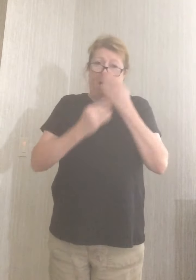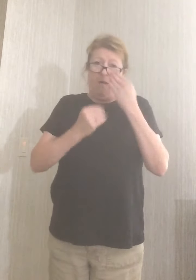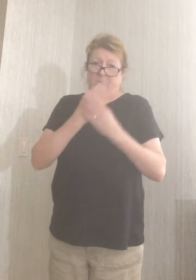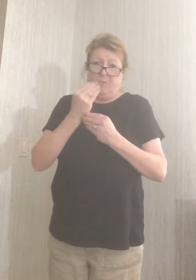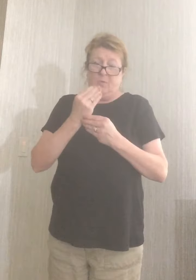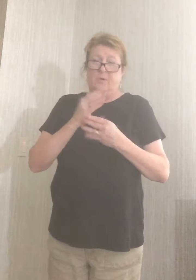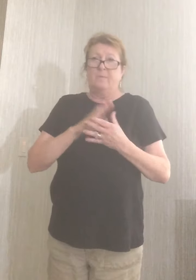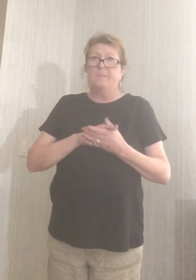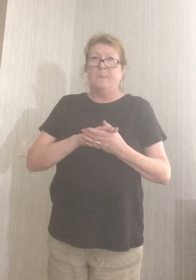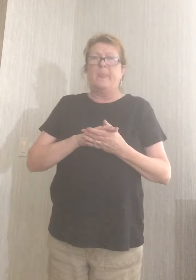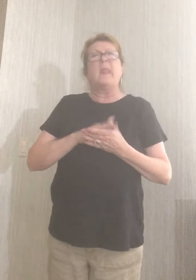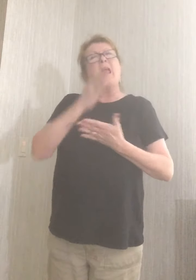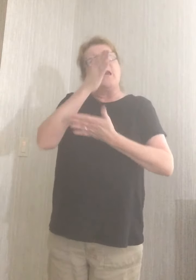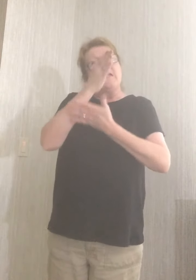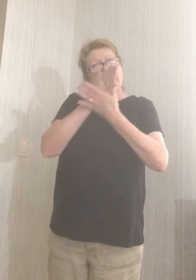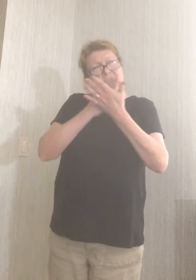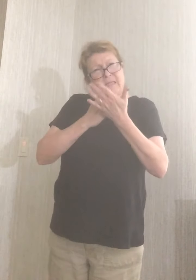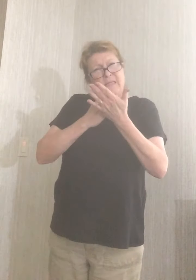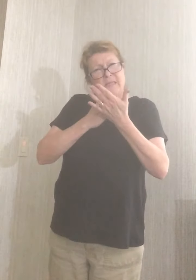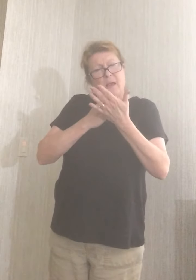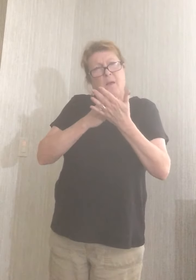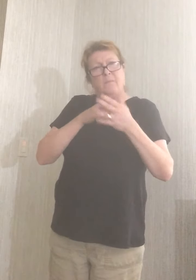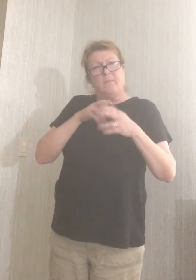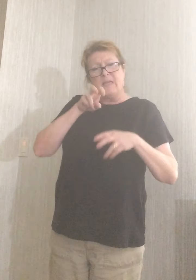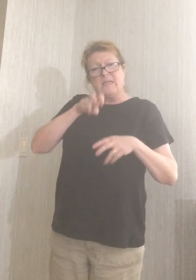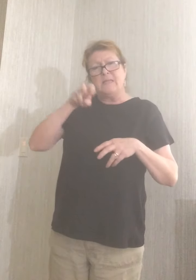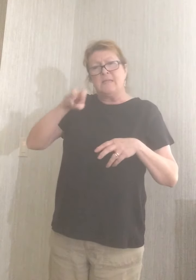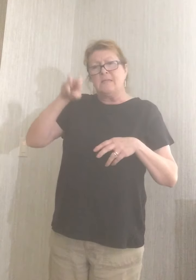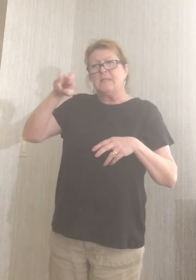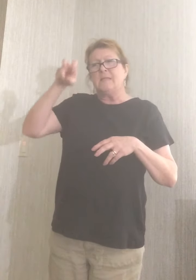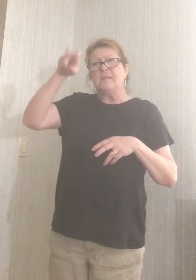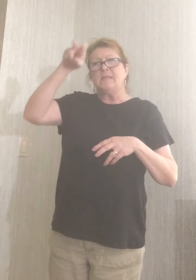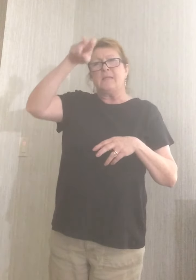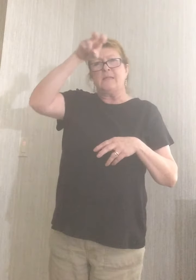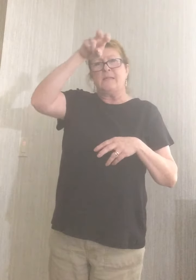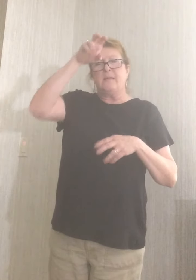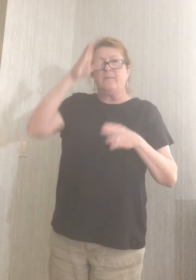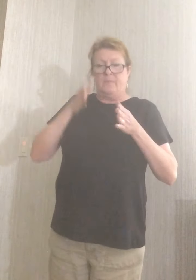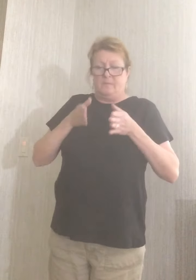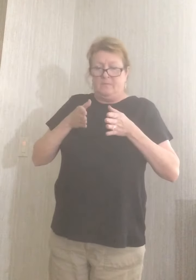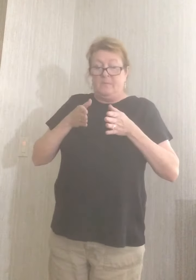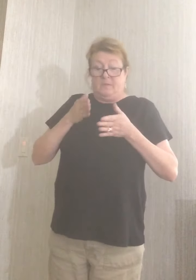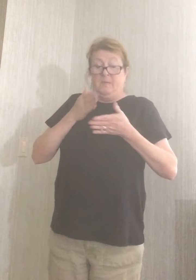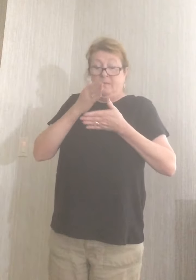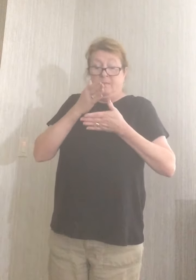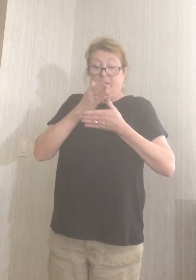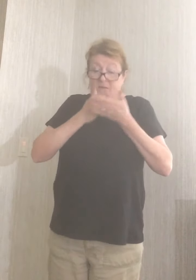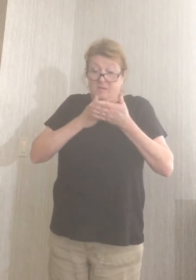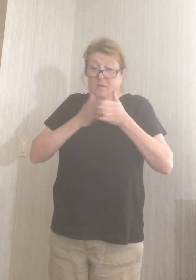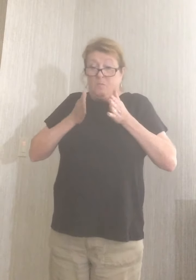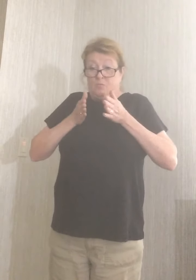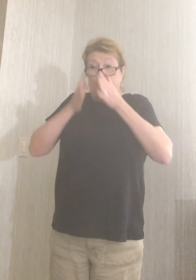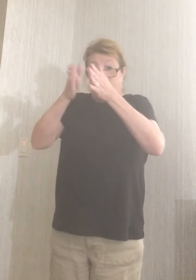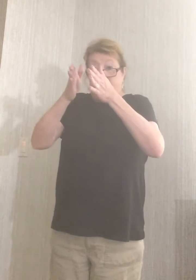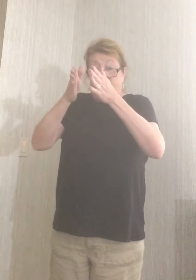Some of the staircases are straight, and some of them spiral along the wall,